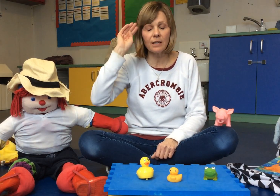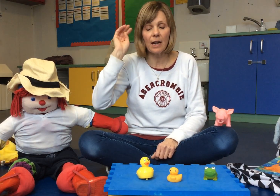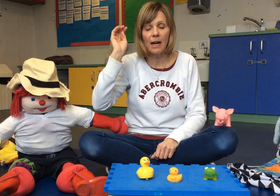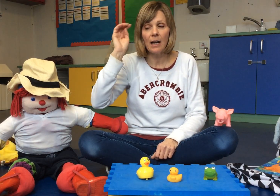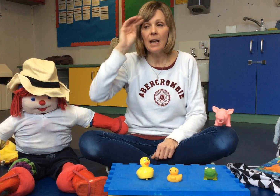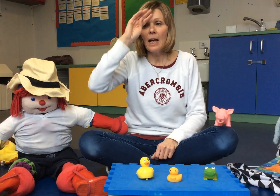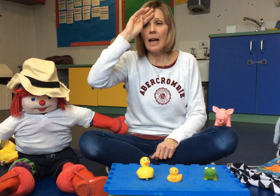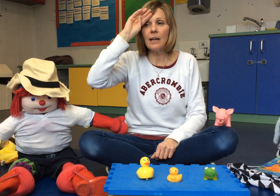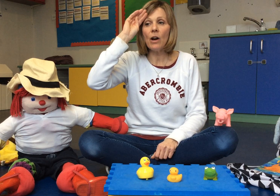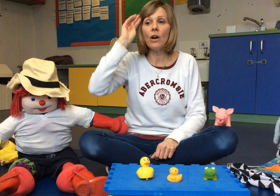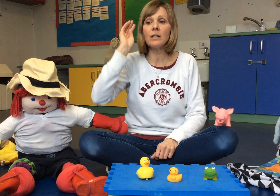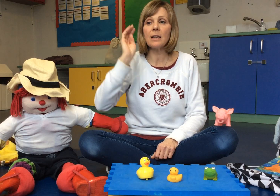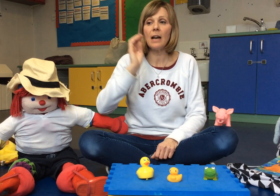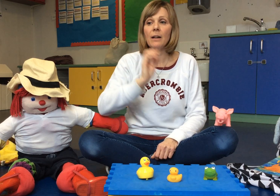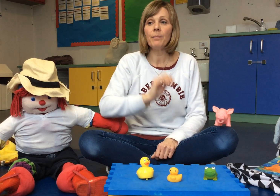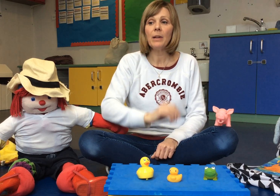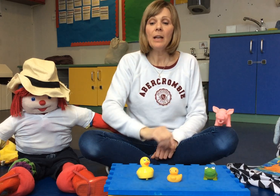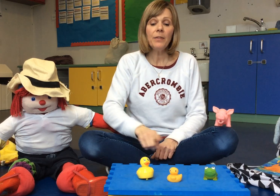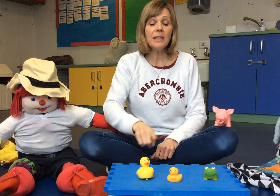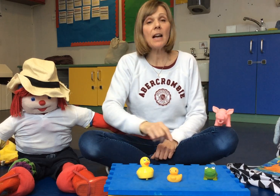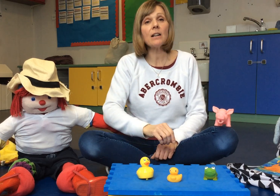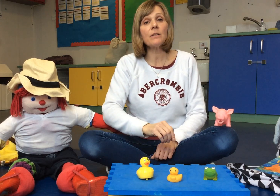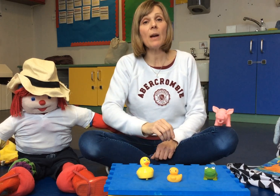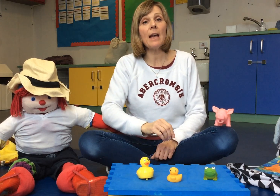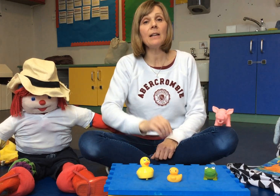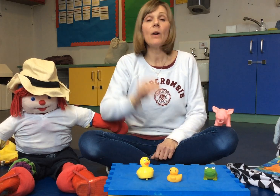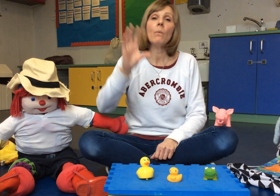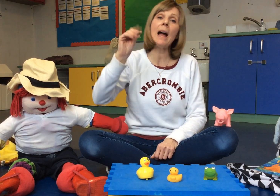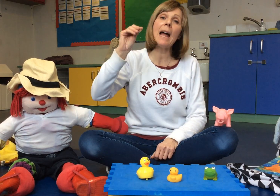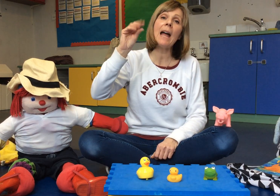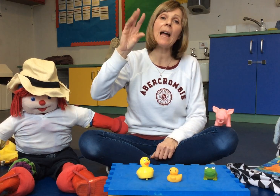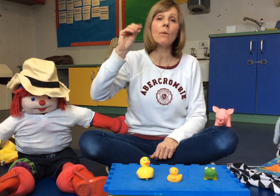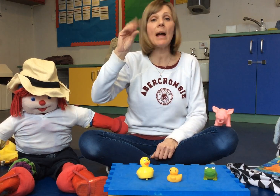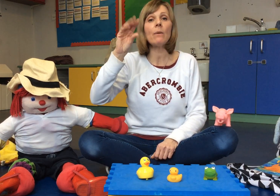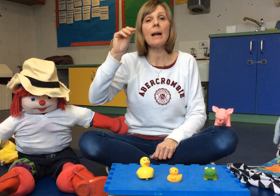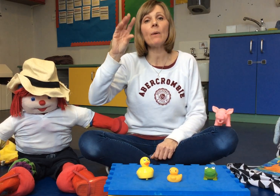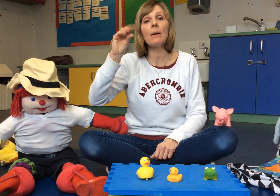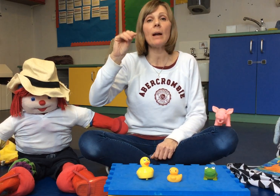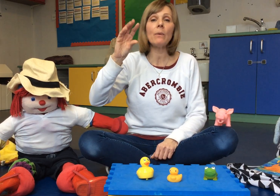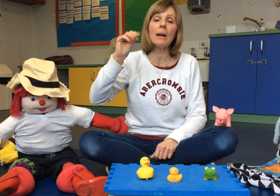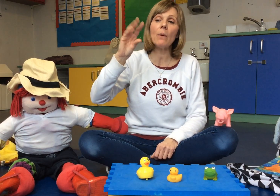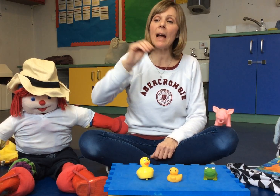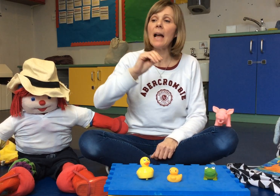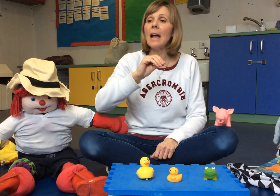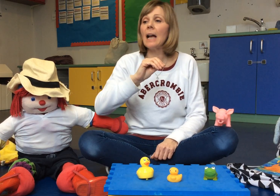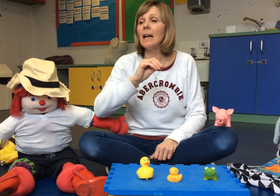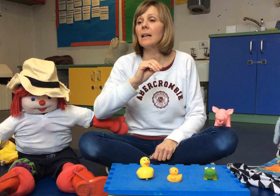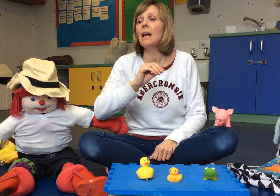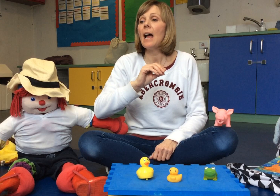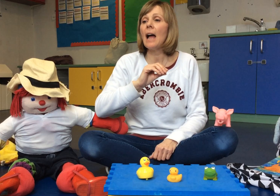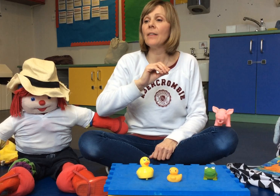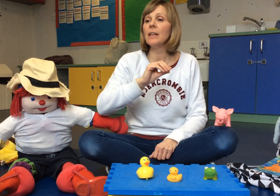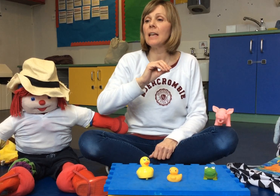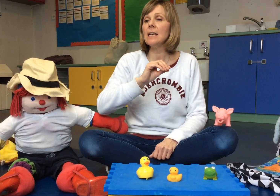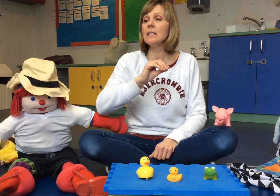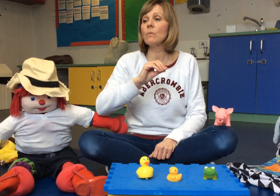hotter and hotter. The ducks went quack, quack, quack, quack, quack, quack. And the geese